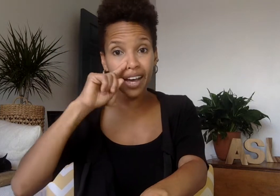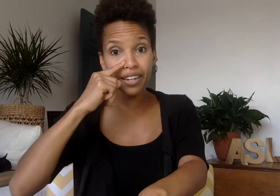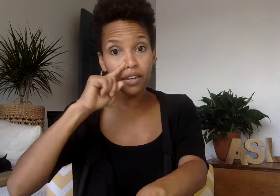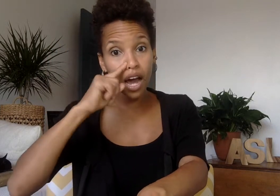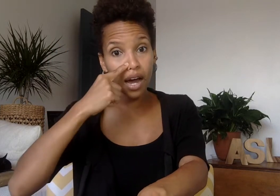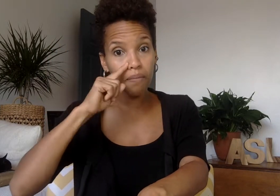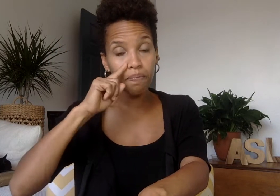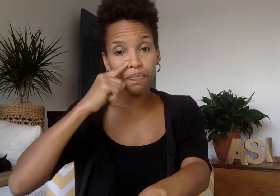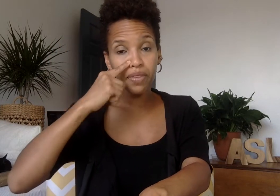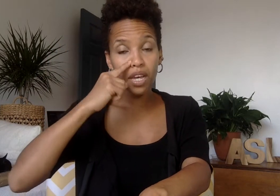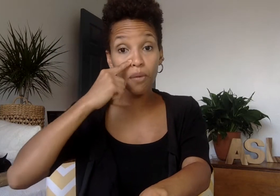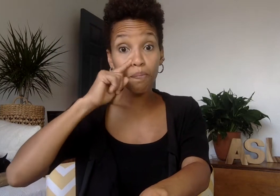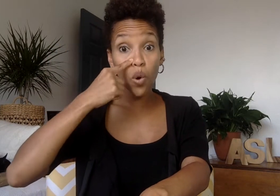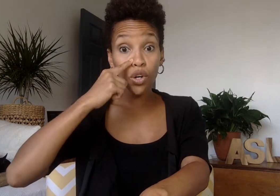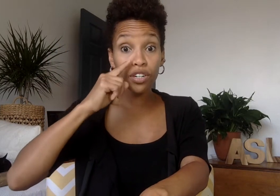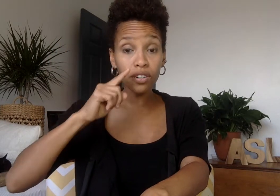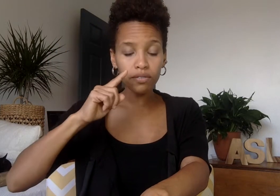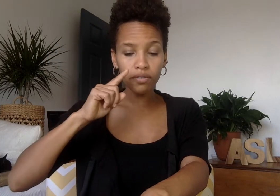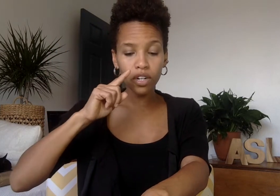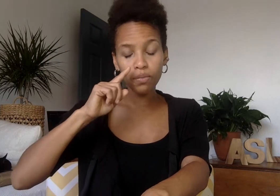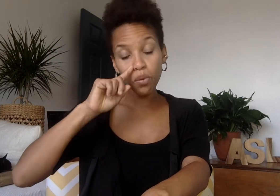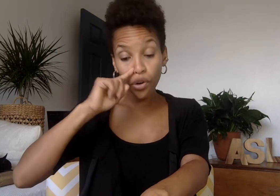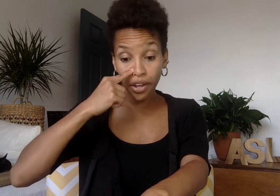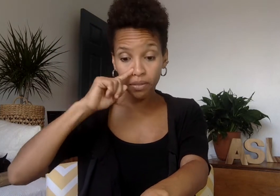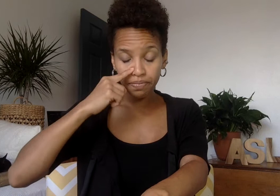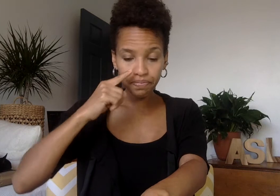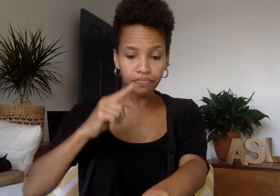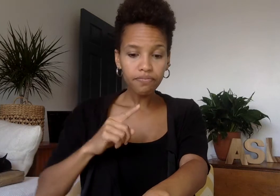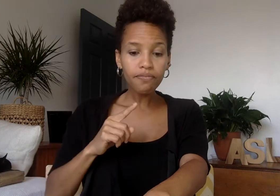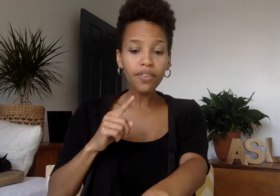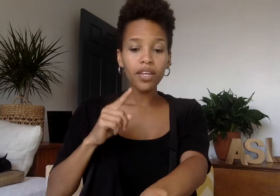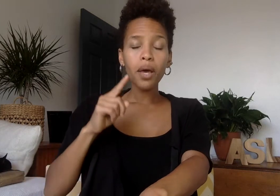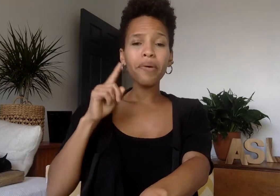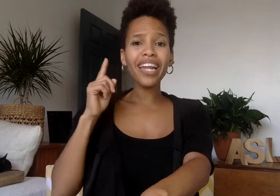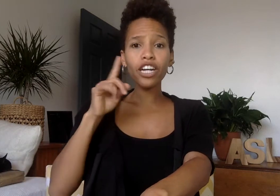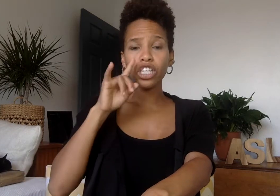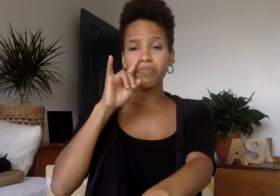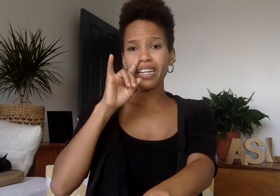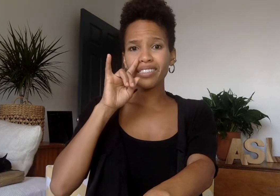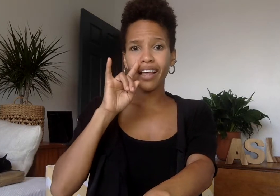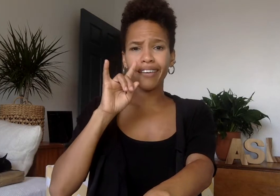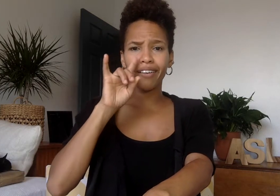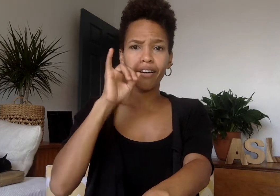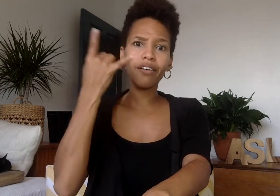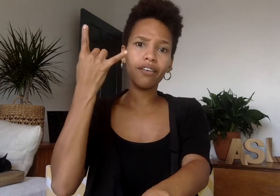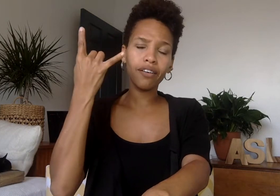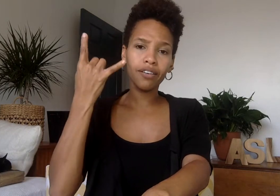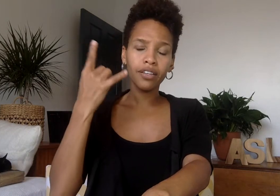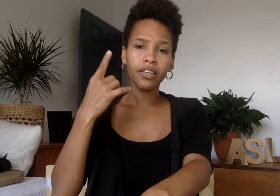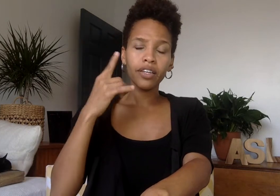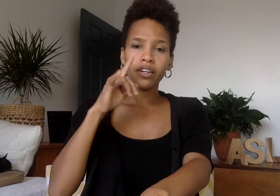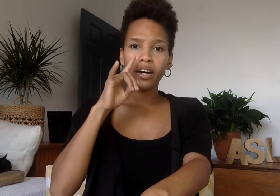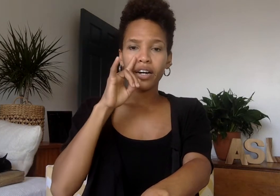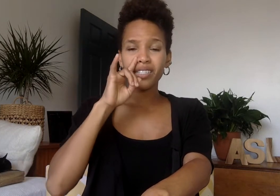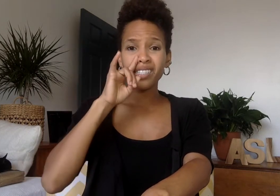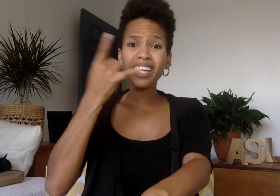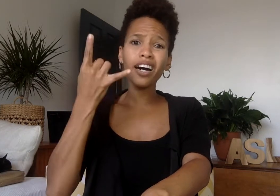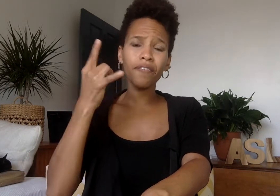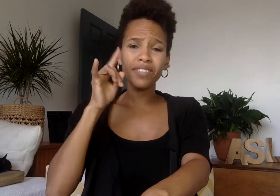sign bored or boring, but it actually means like ugh, sick of,